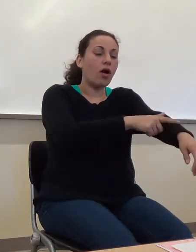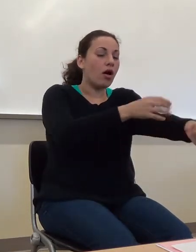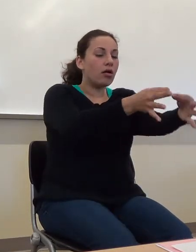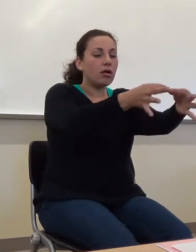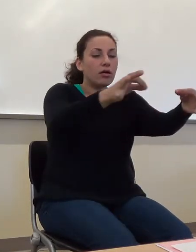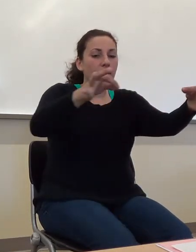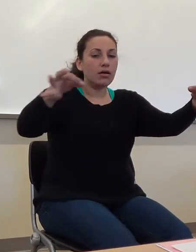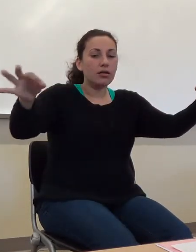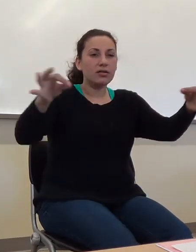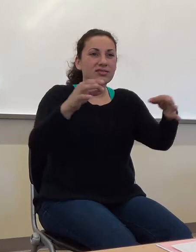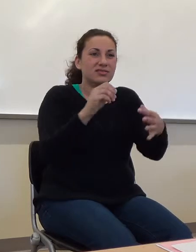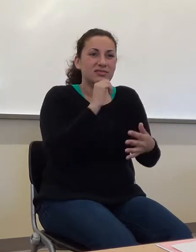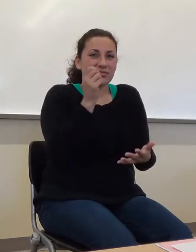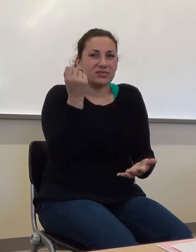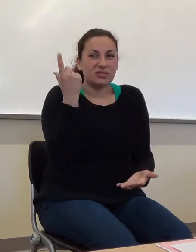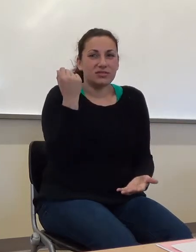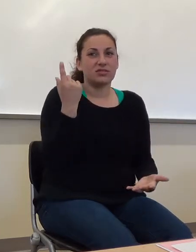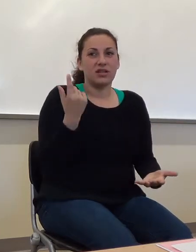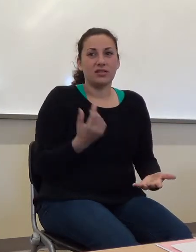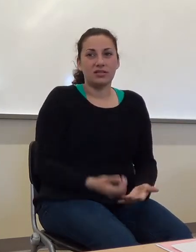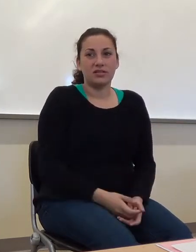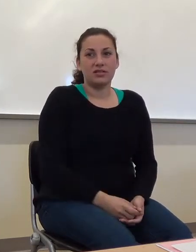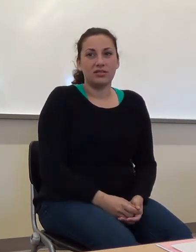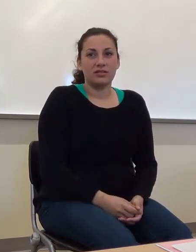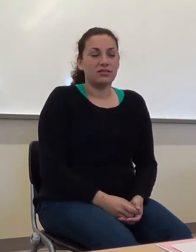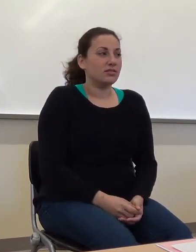they're doing. Okay, so